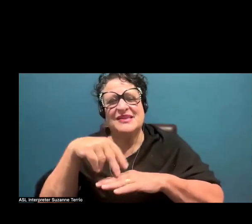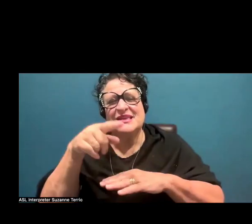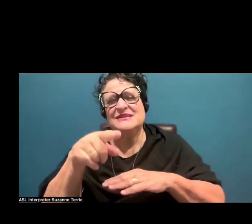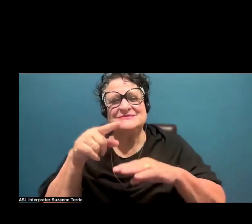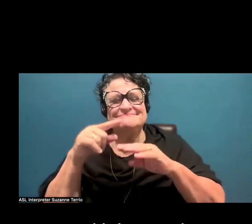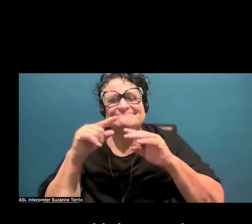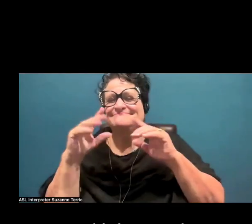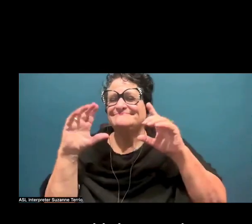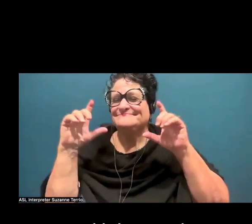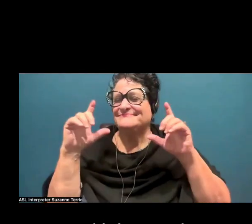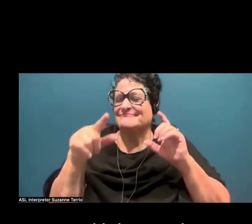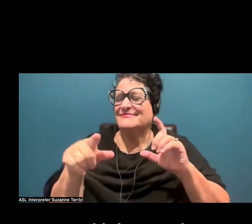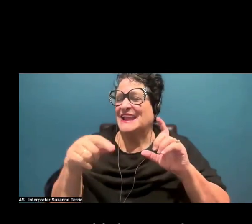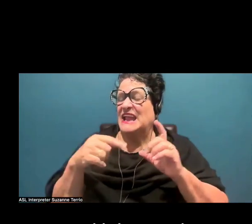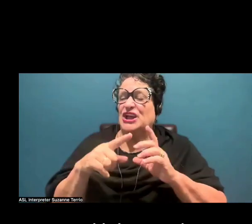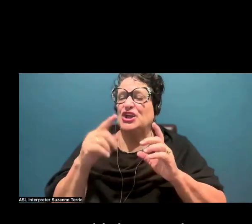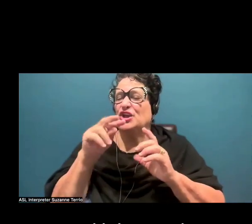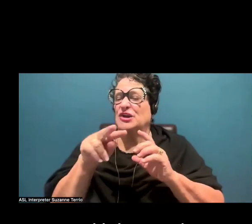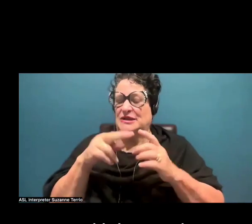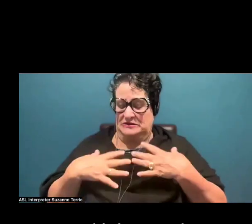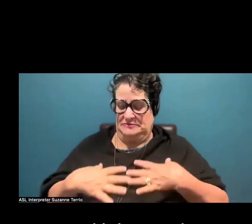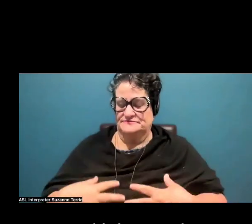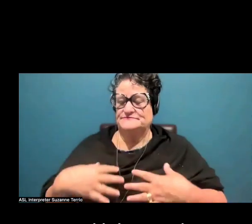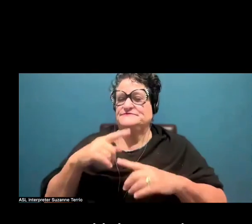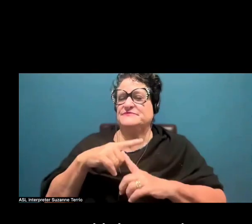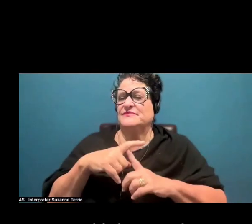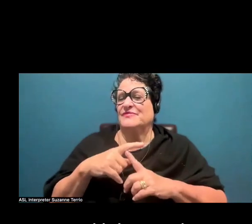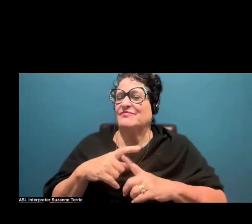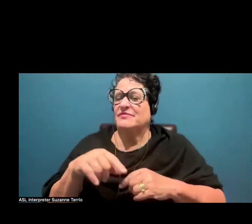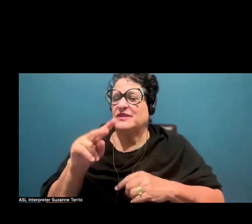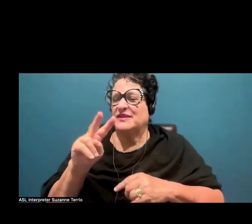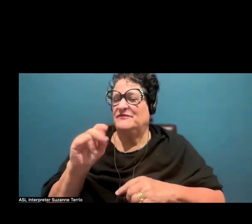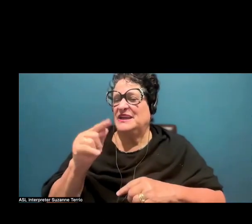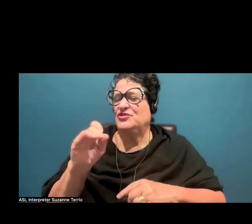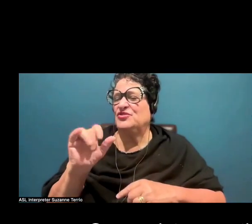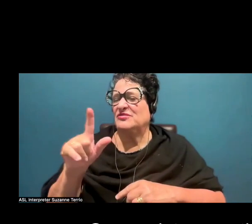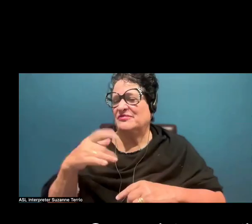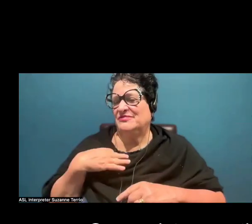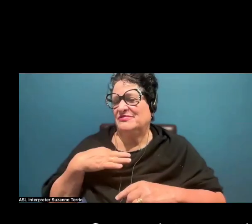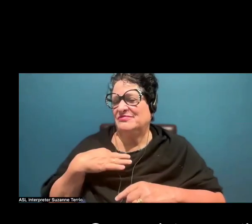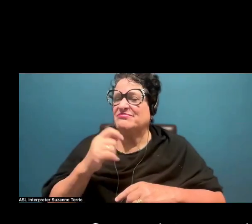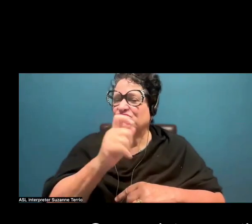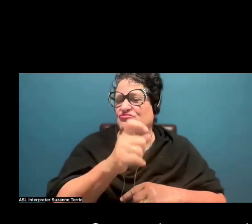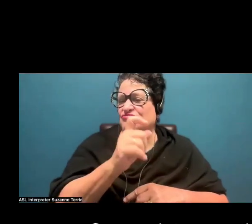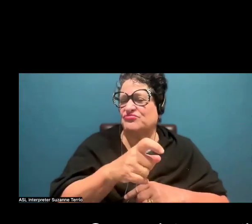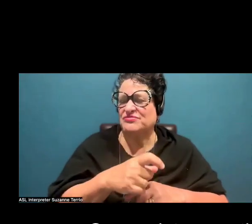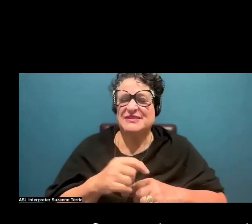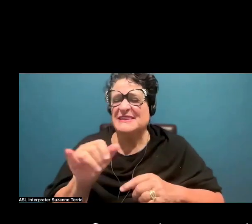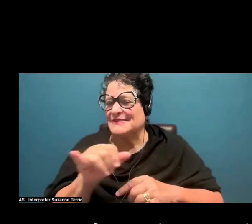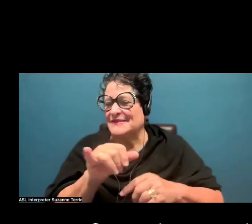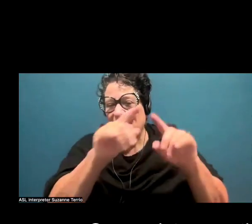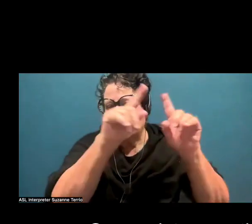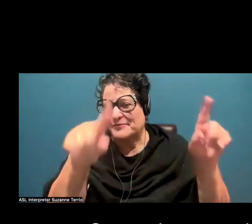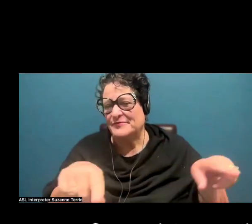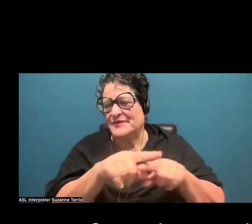wall. He's wearing one of the t-shirts that the vigil volunteers have been handing out all week. Same picture as the billboard printed across